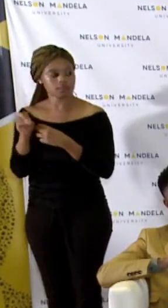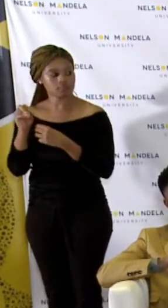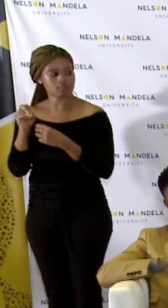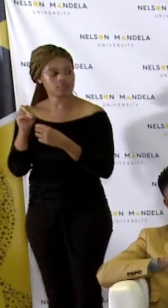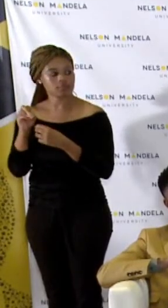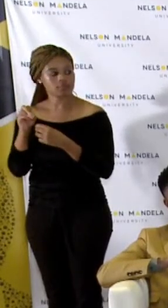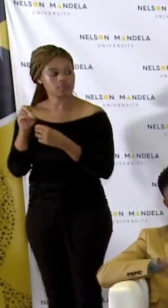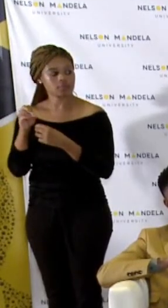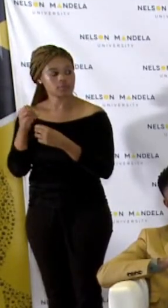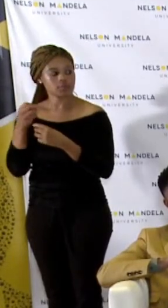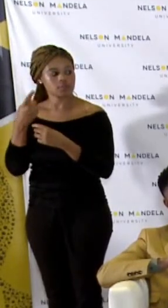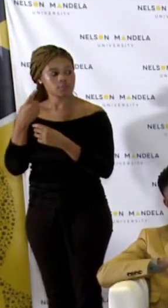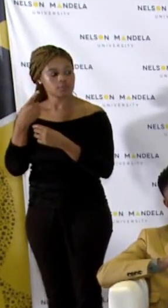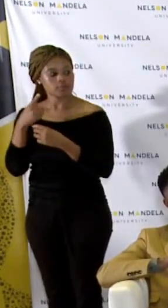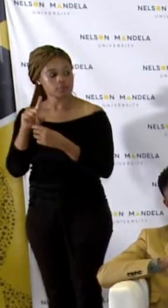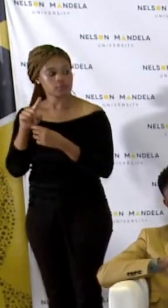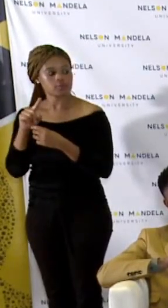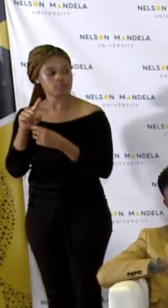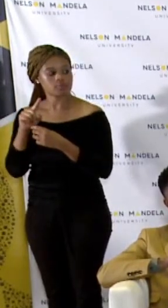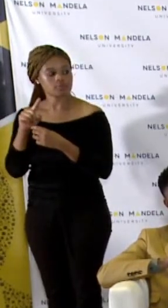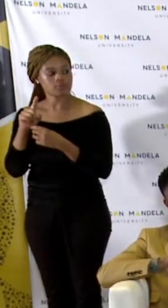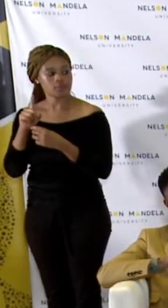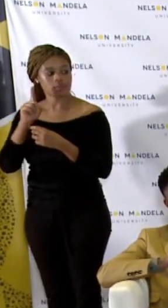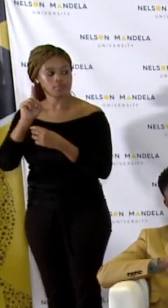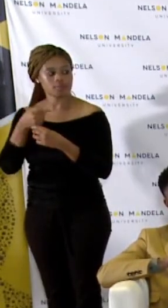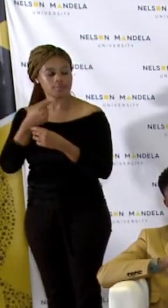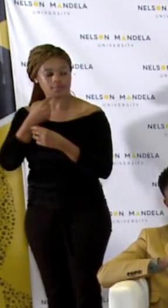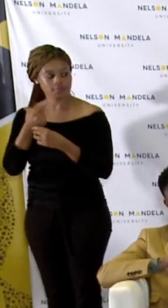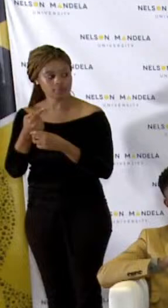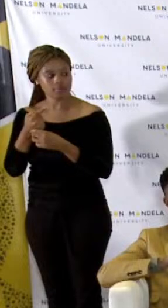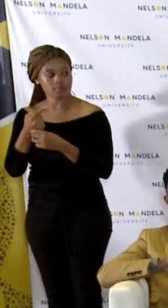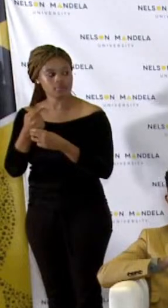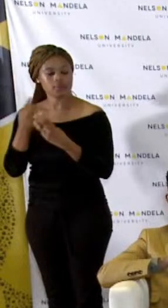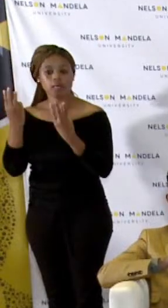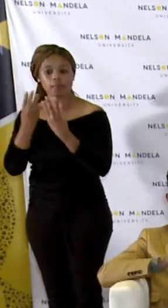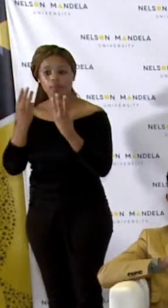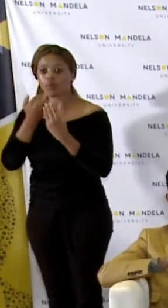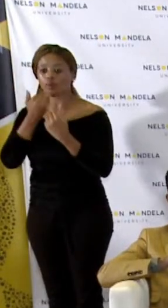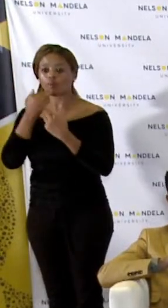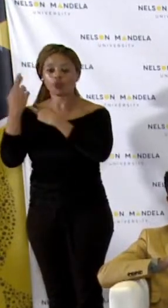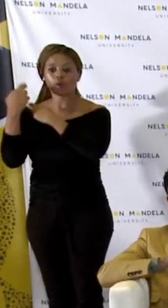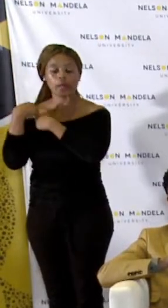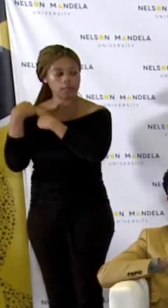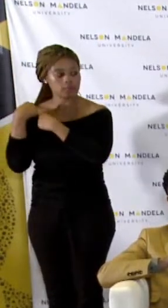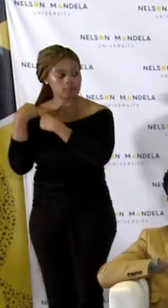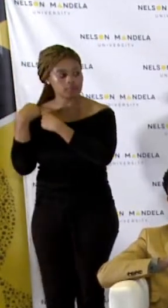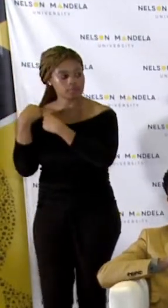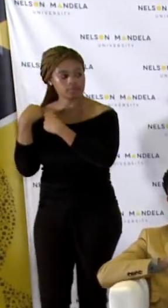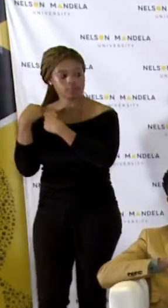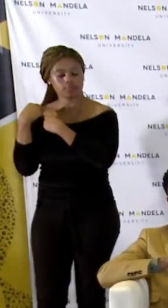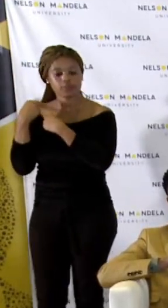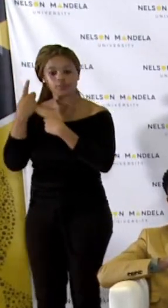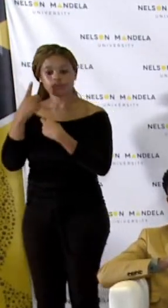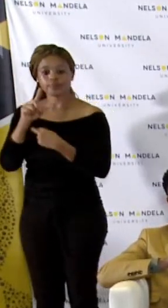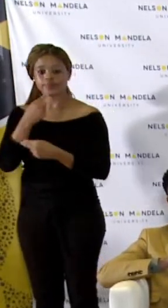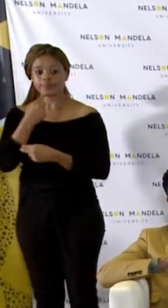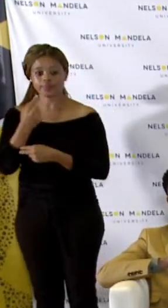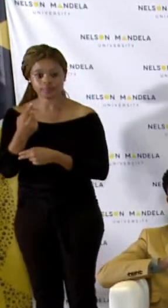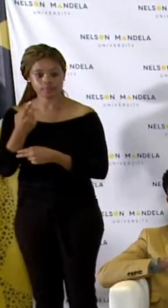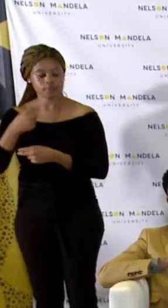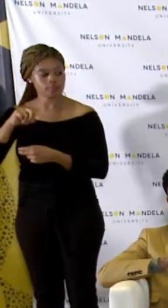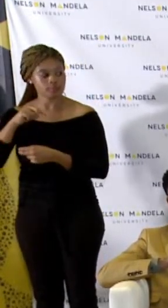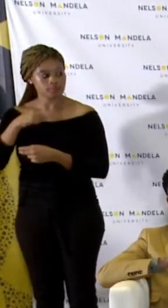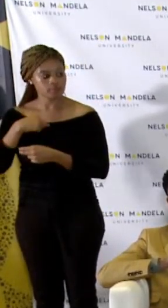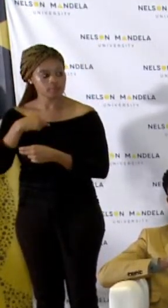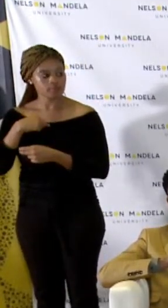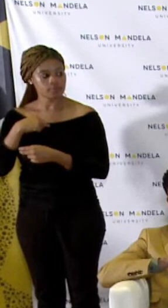decline in terms of, I'm not saying it is, the people who are responsible for those safeguards. We need to ask